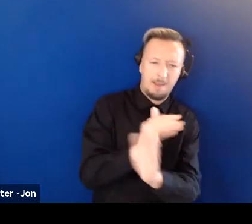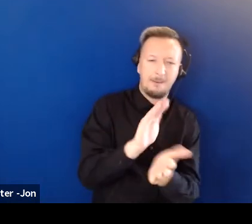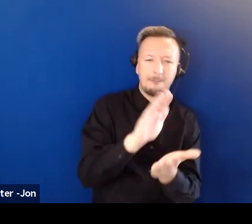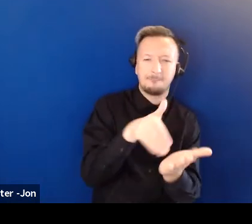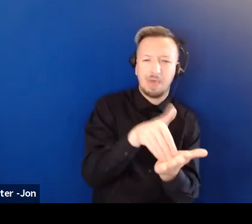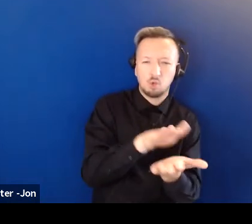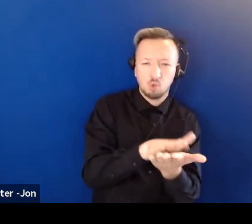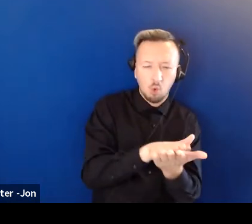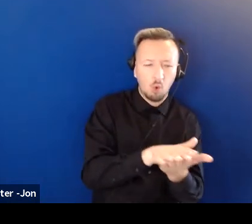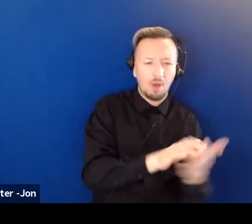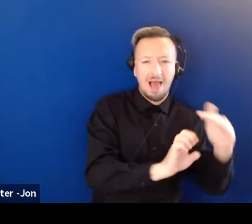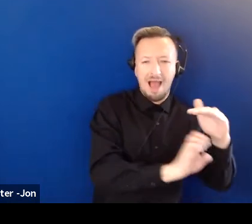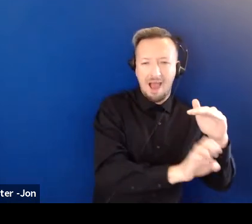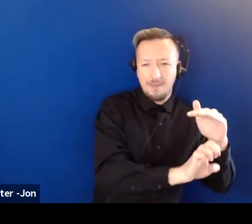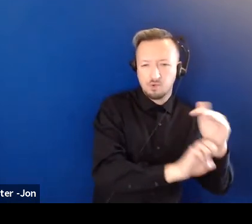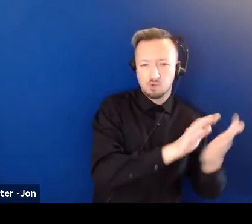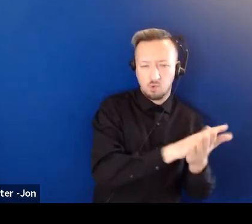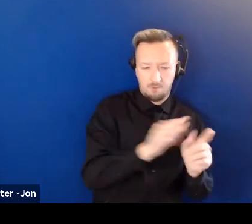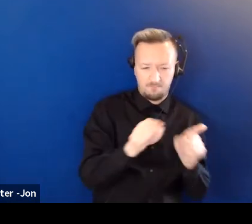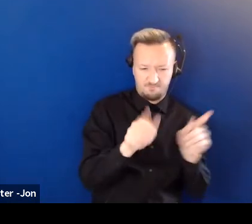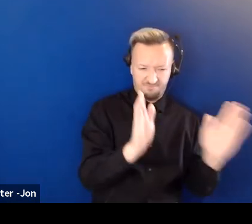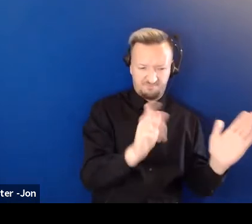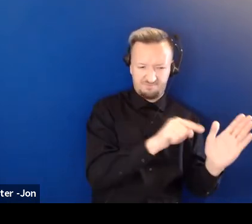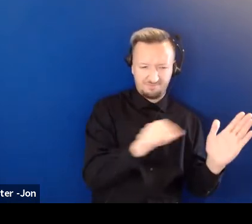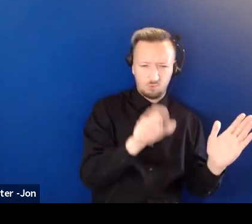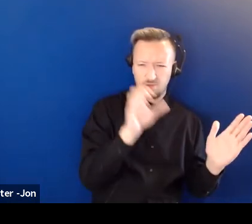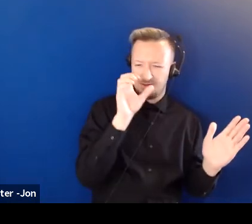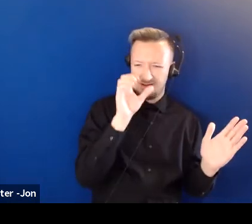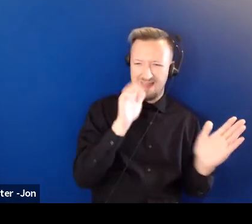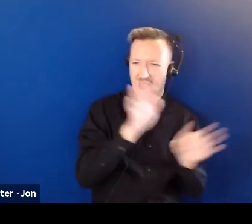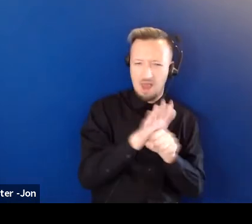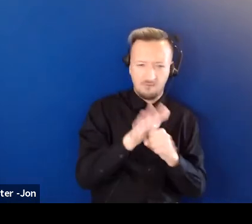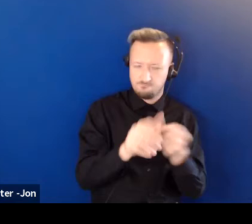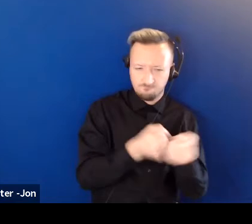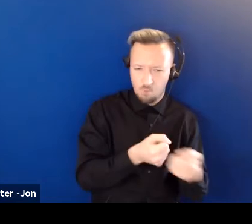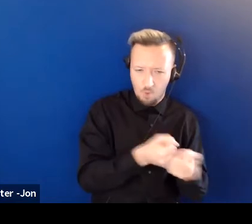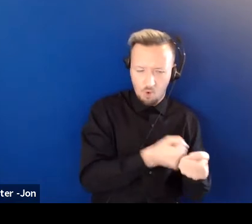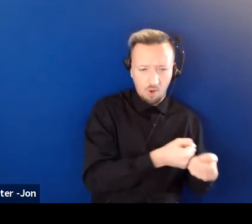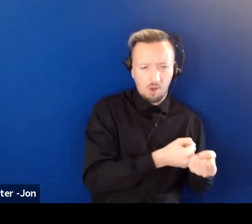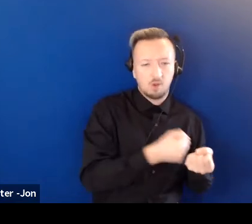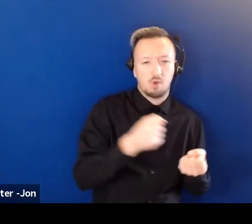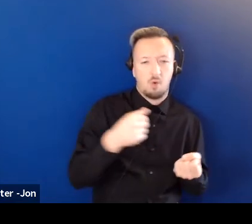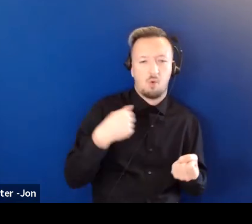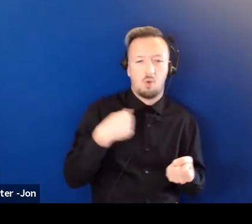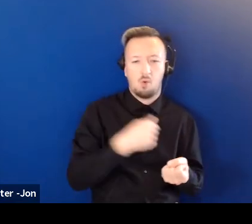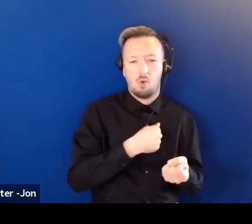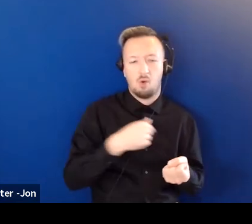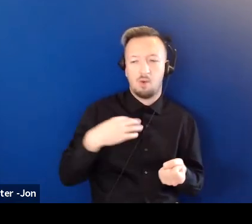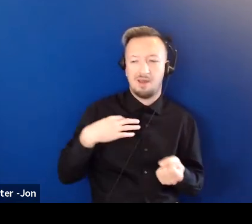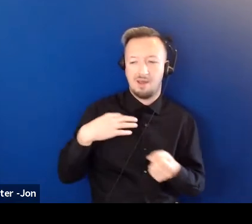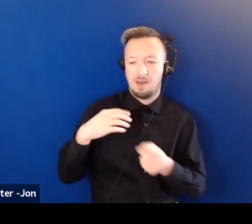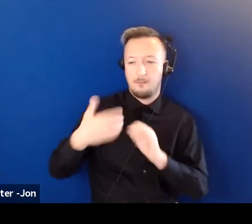below that, so elementary school. And so we applied for, with one of our smaller regional United